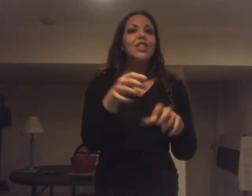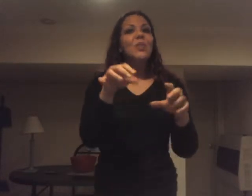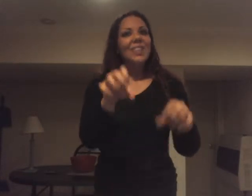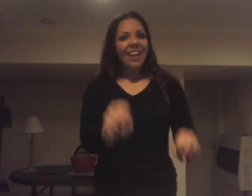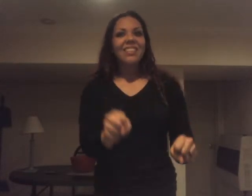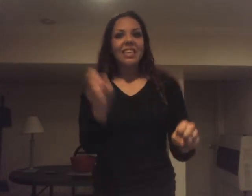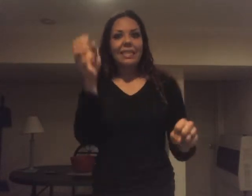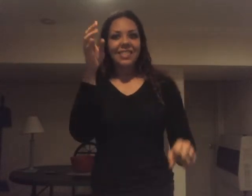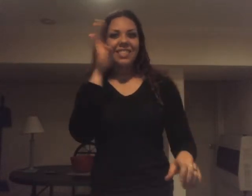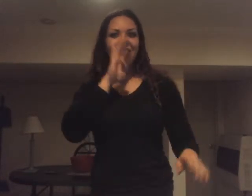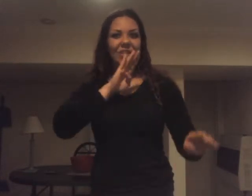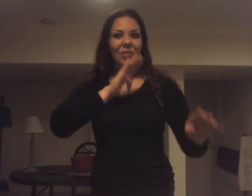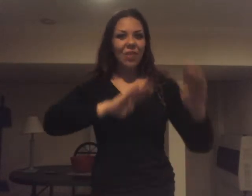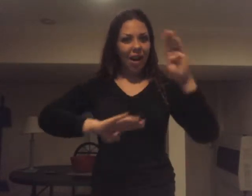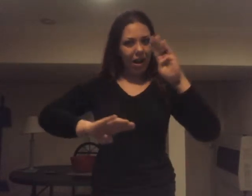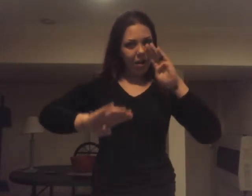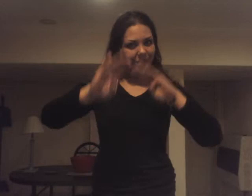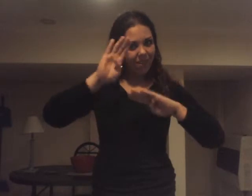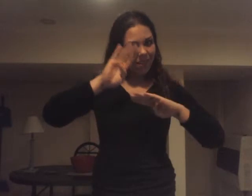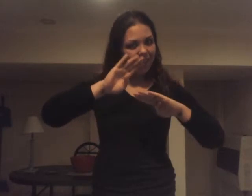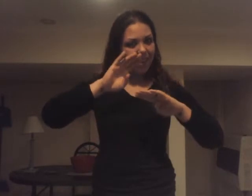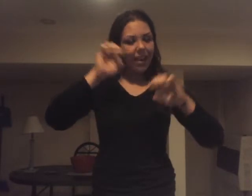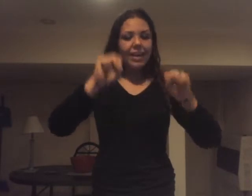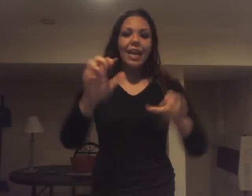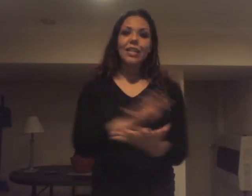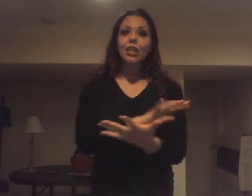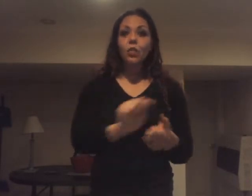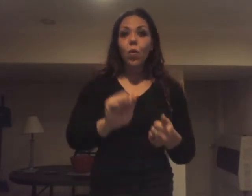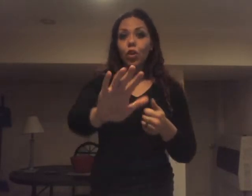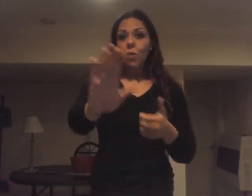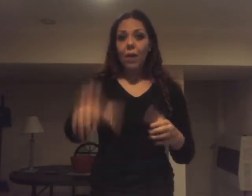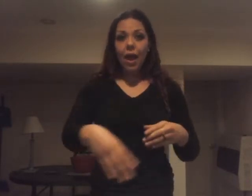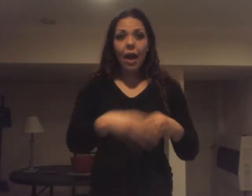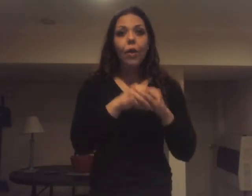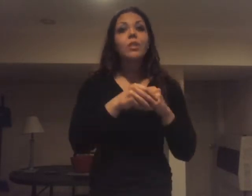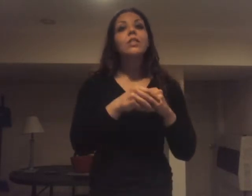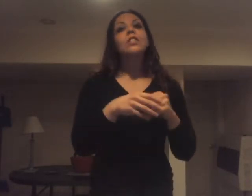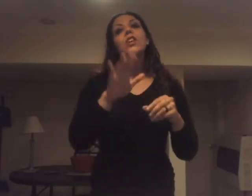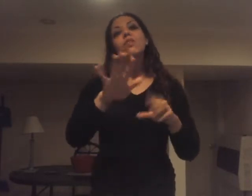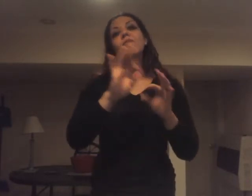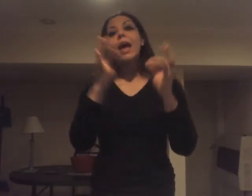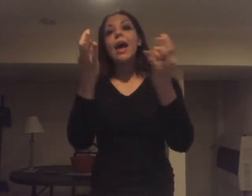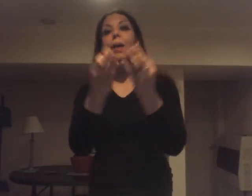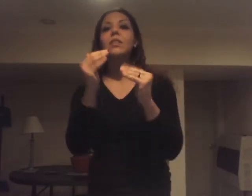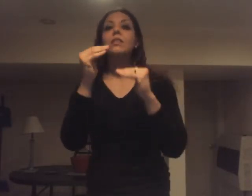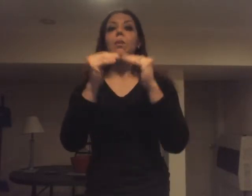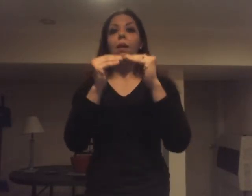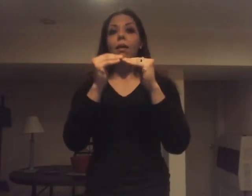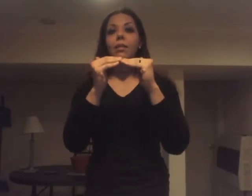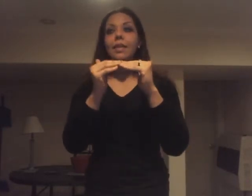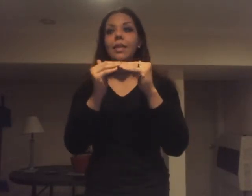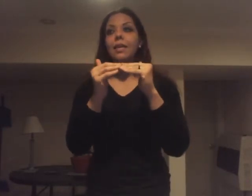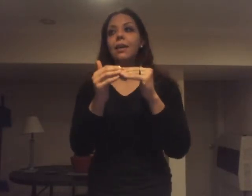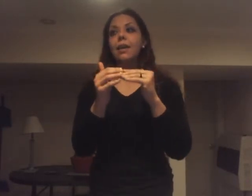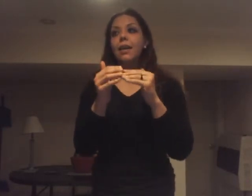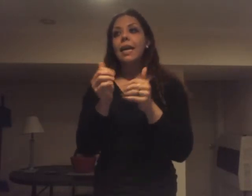It can destroy your marriage and your family stability. It can lead to charges of